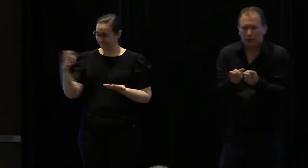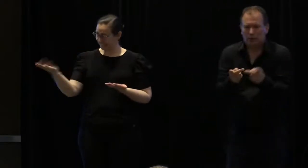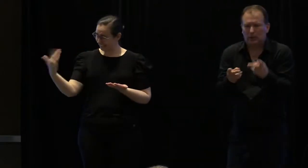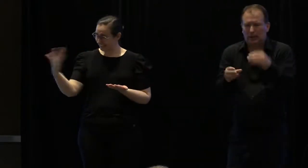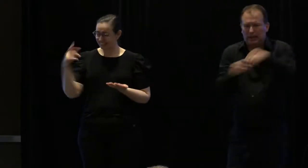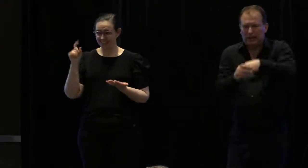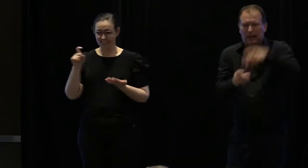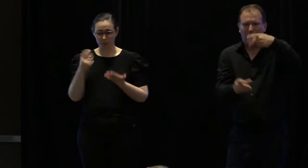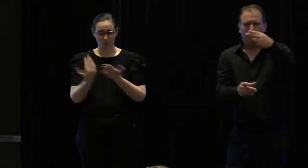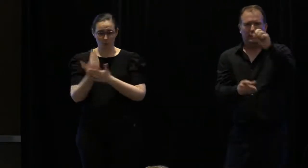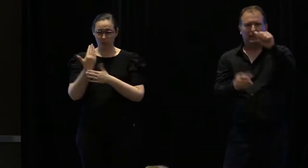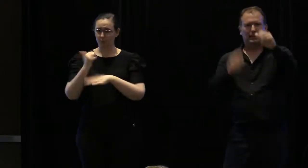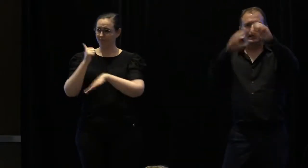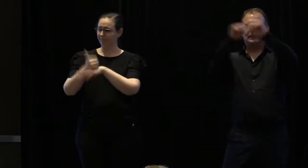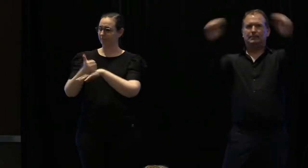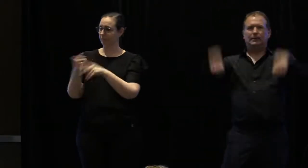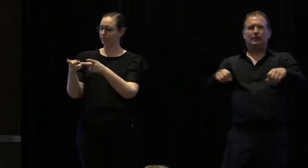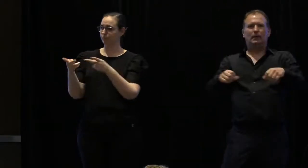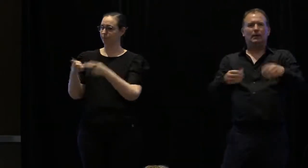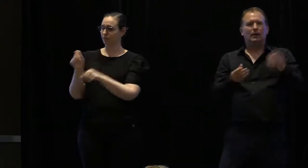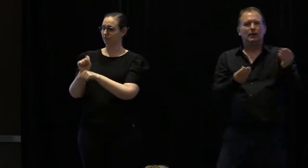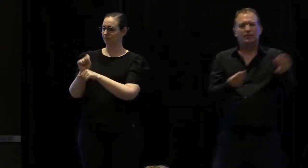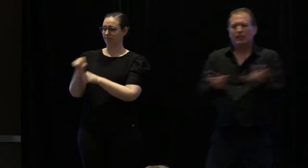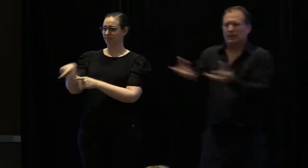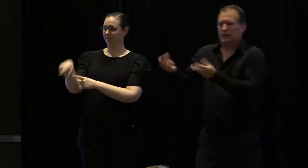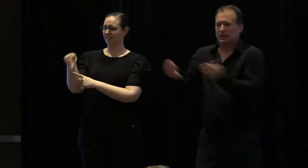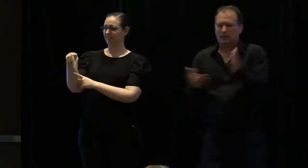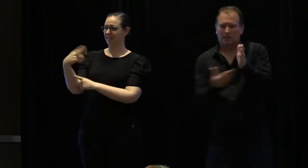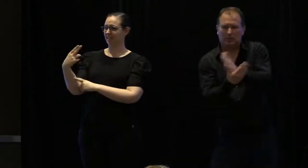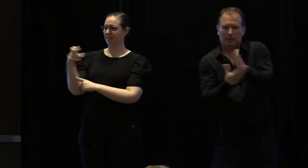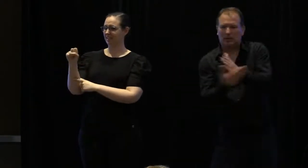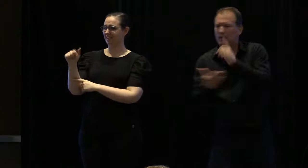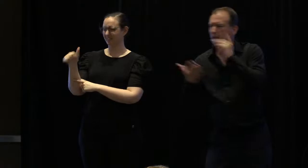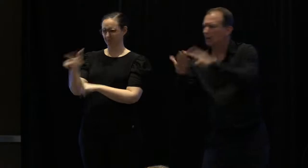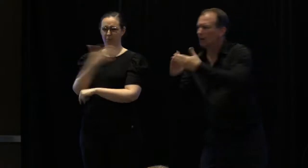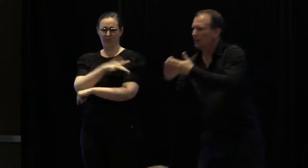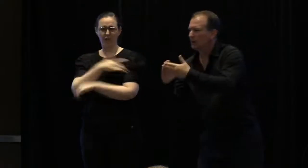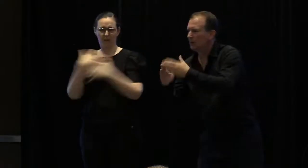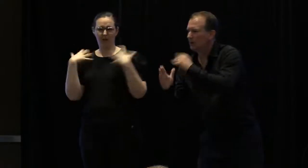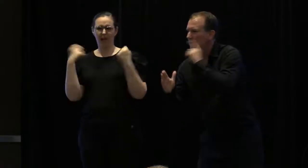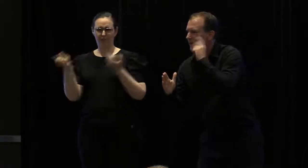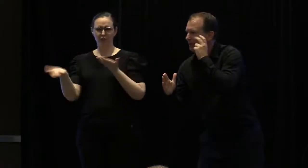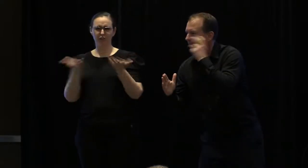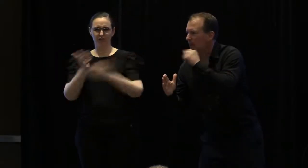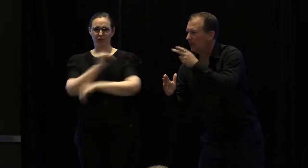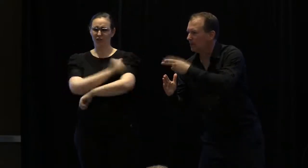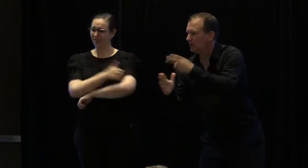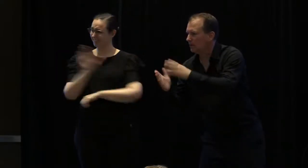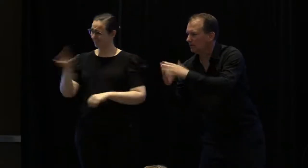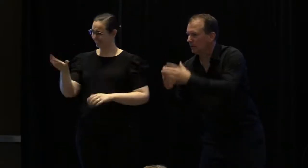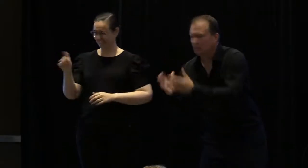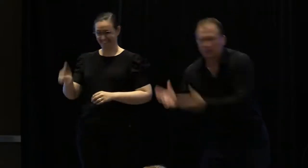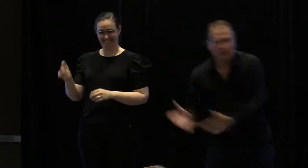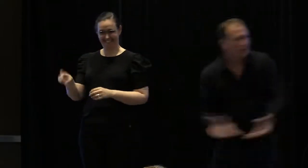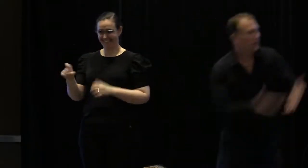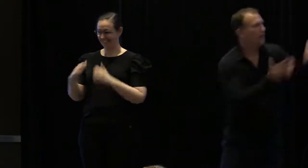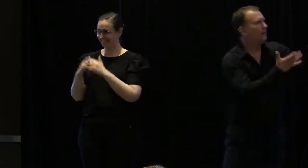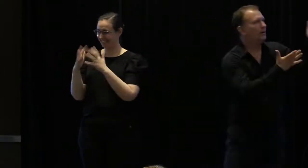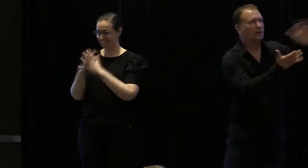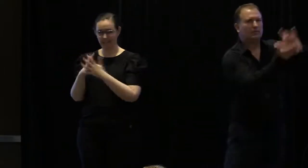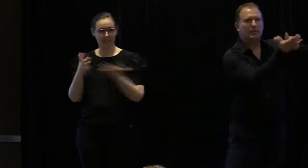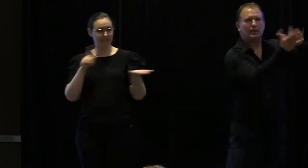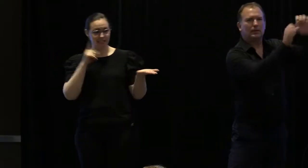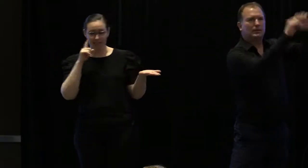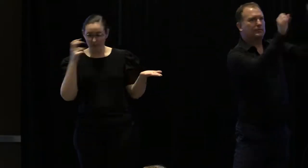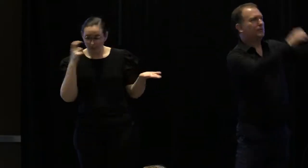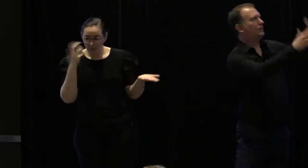We said there needed to be a new position within the Provincial Health Authority to be the mediator between the deaf, deafblind,